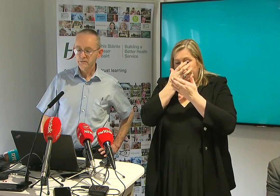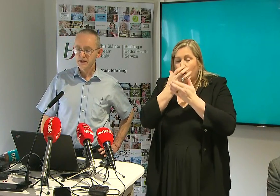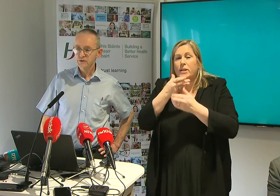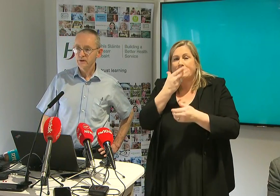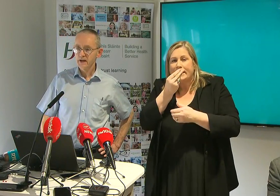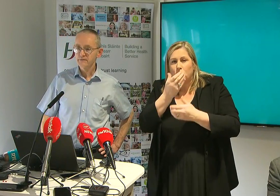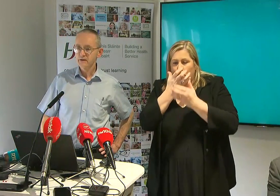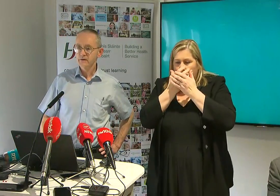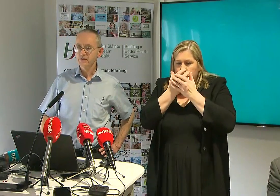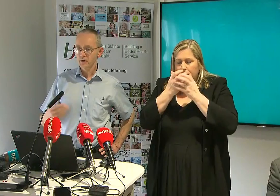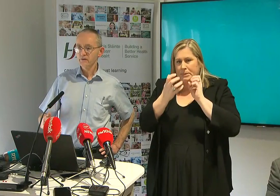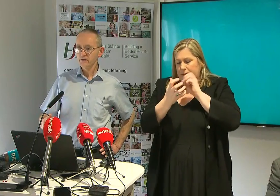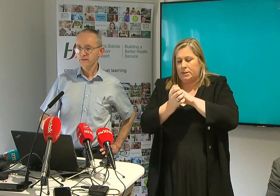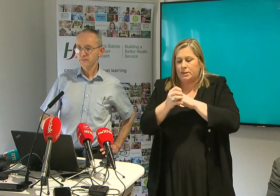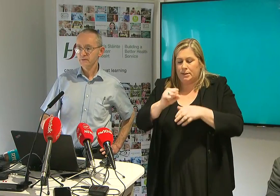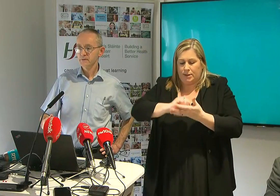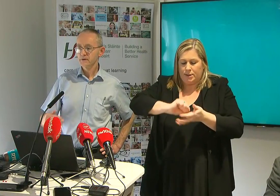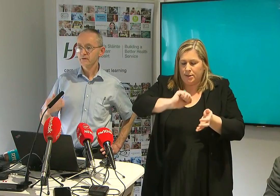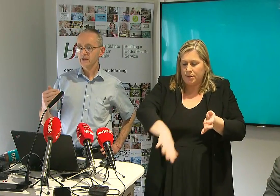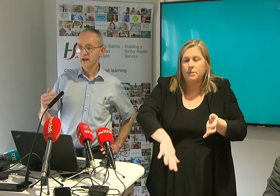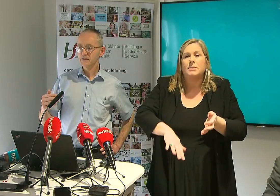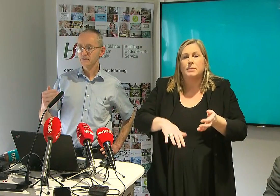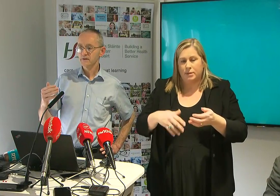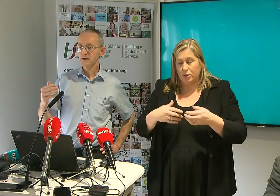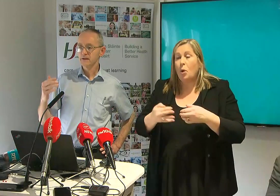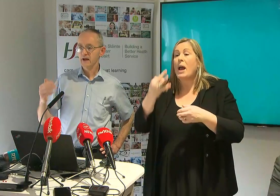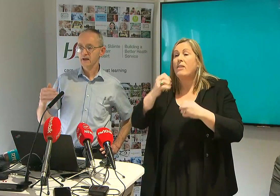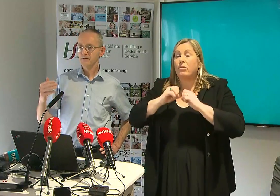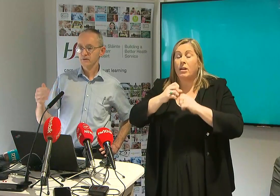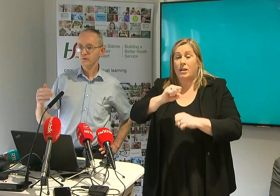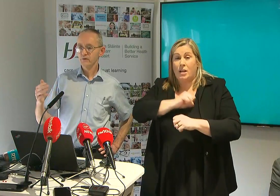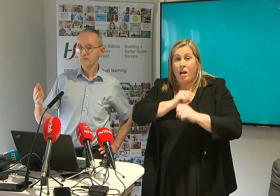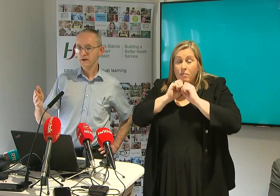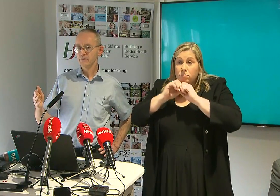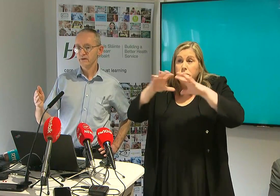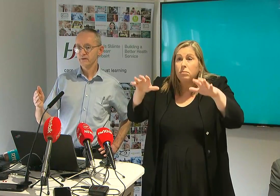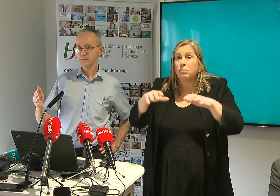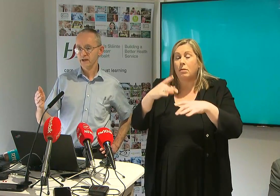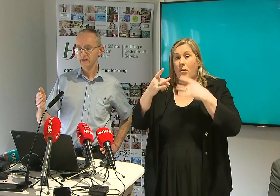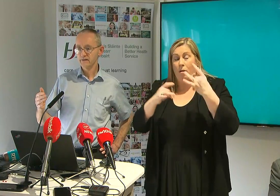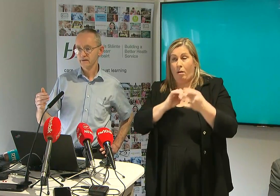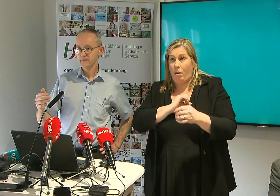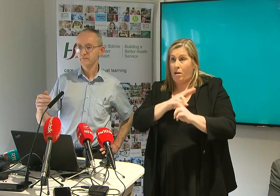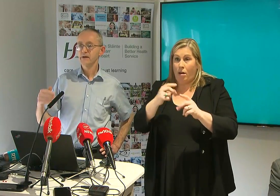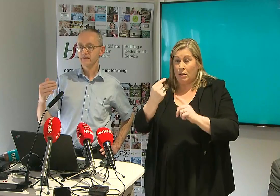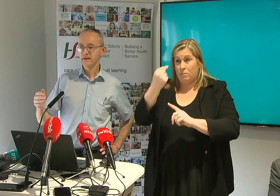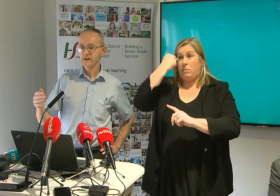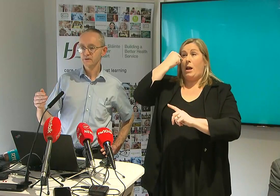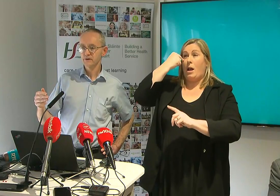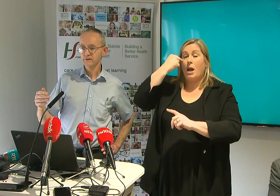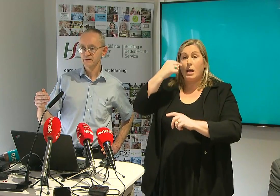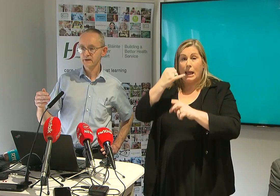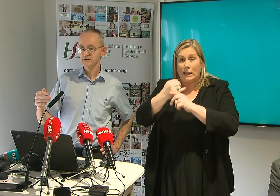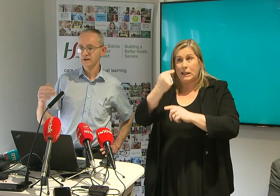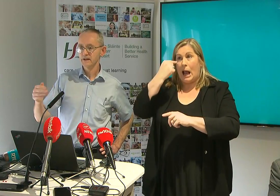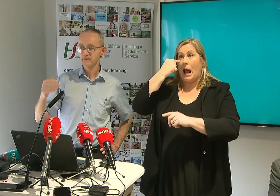We want to make sure that any virus that does escape from them doesn't land into the eyes, nose, or mouth of somebody else. because that's how